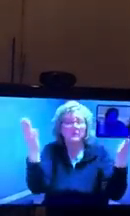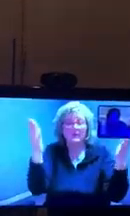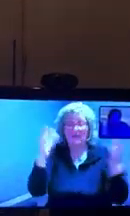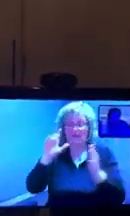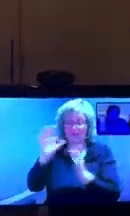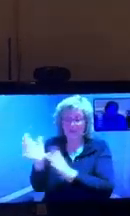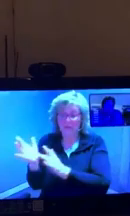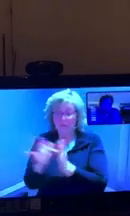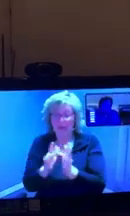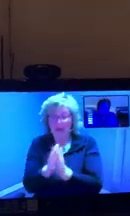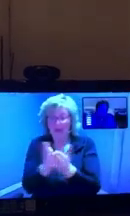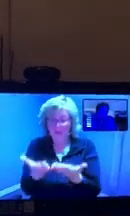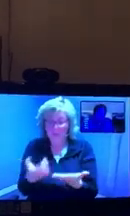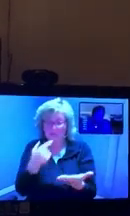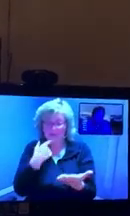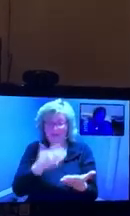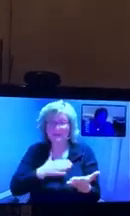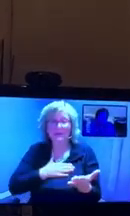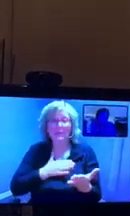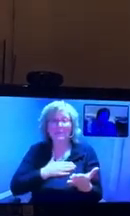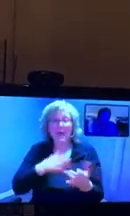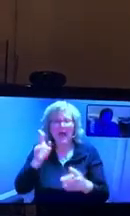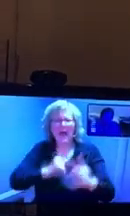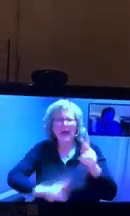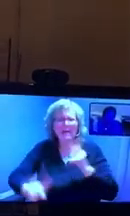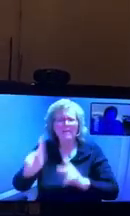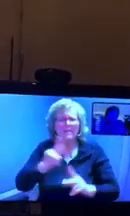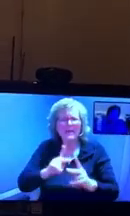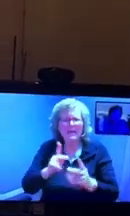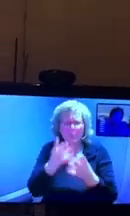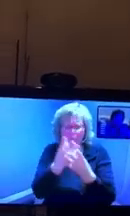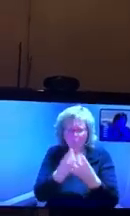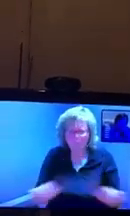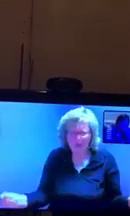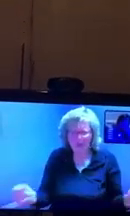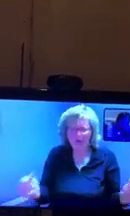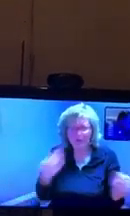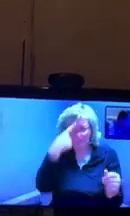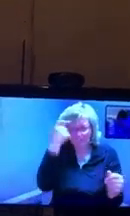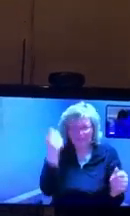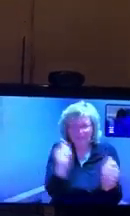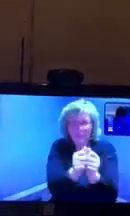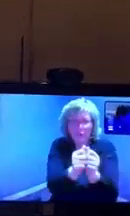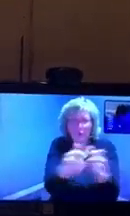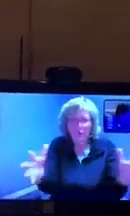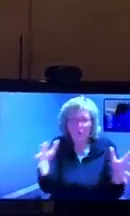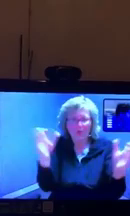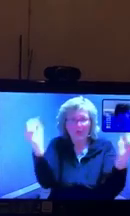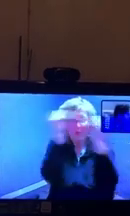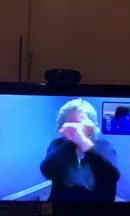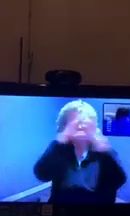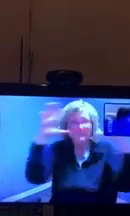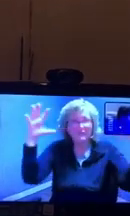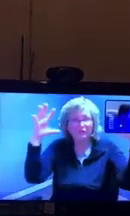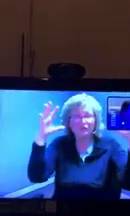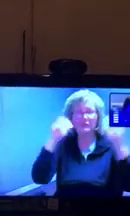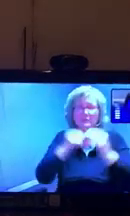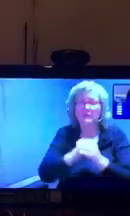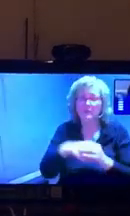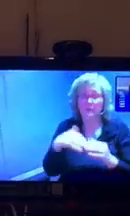thank you, because we all need to have our vision stretched. And Ricky, laying that out about Ash's background and your 25-year history,